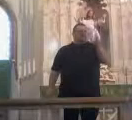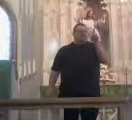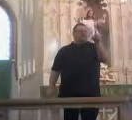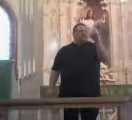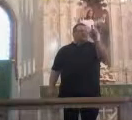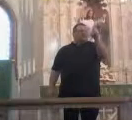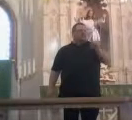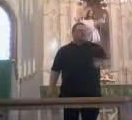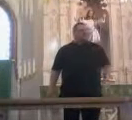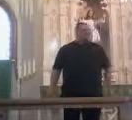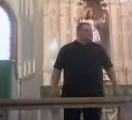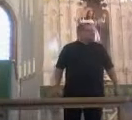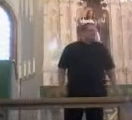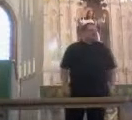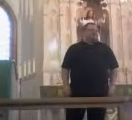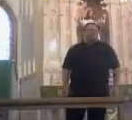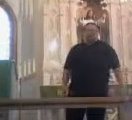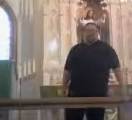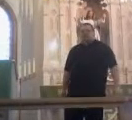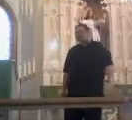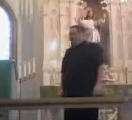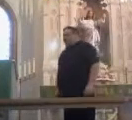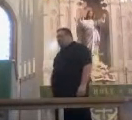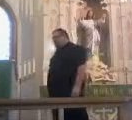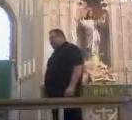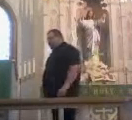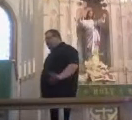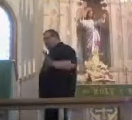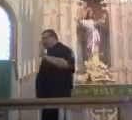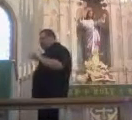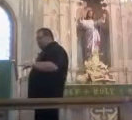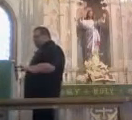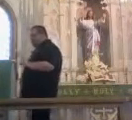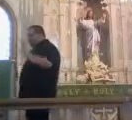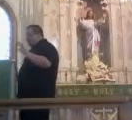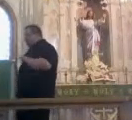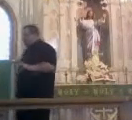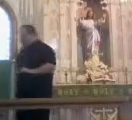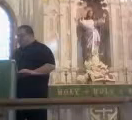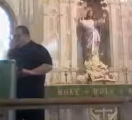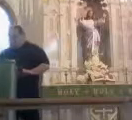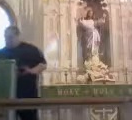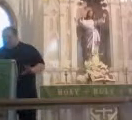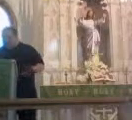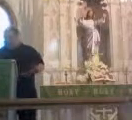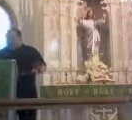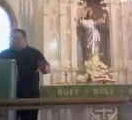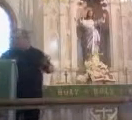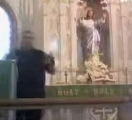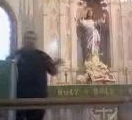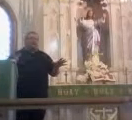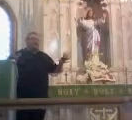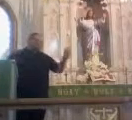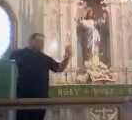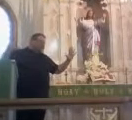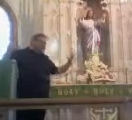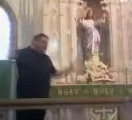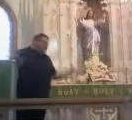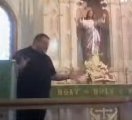enemy number one of the nation of Israel. That's what he said, basically. Now, Elijah, under God's command, called everybody